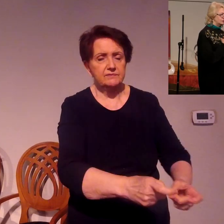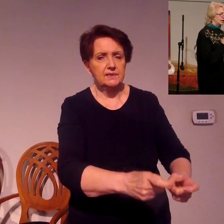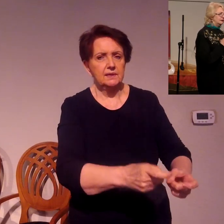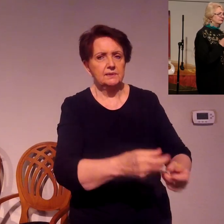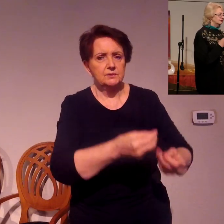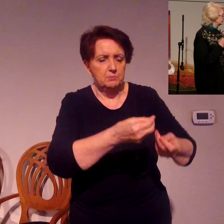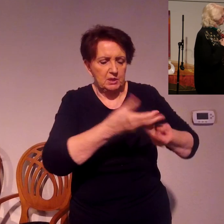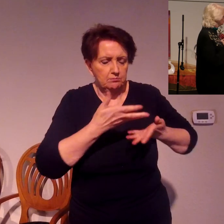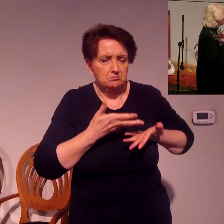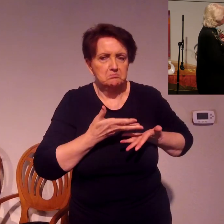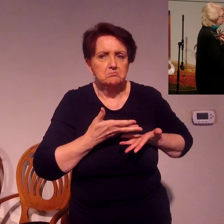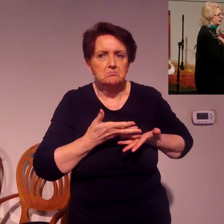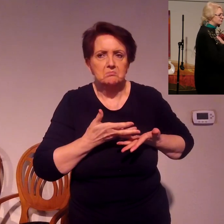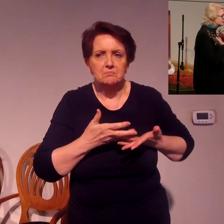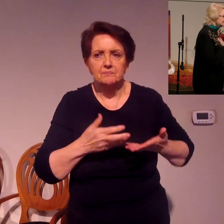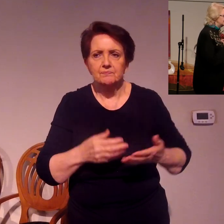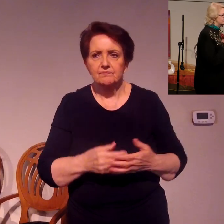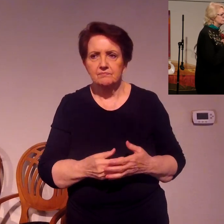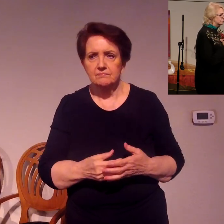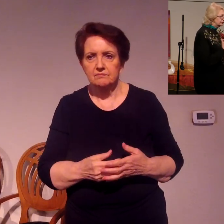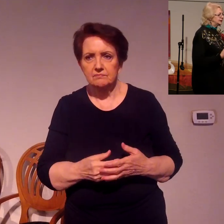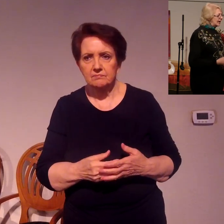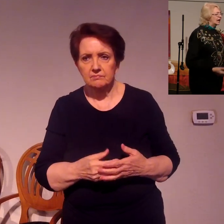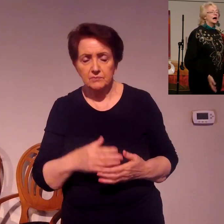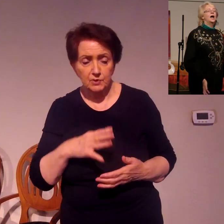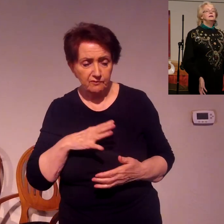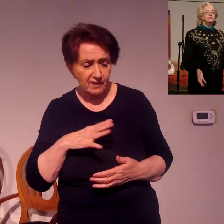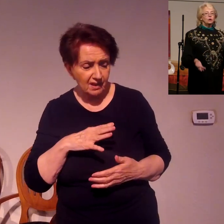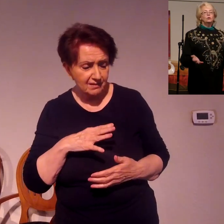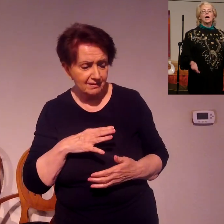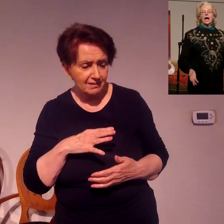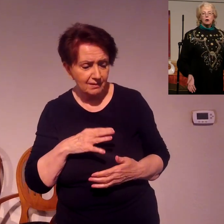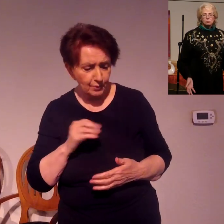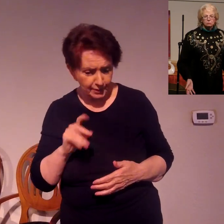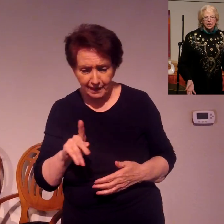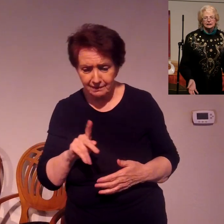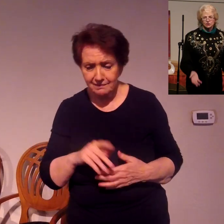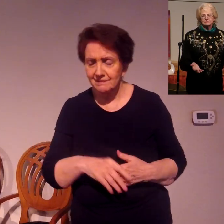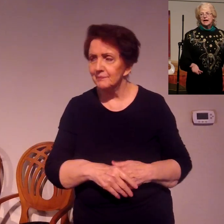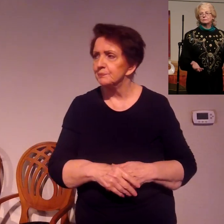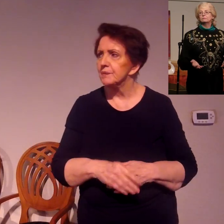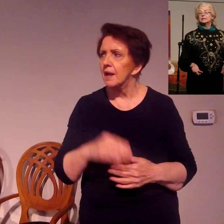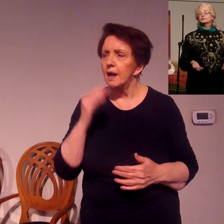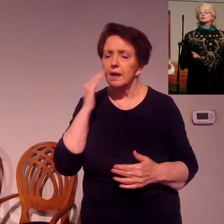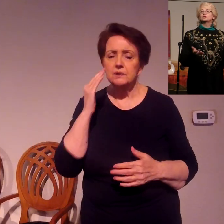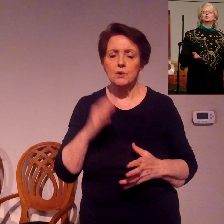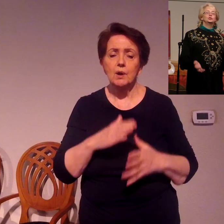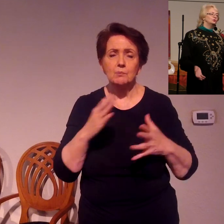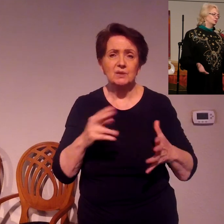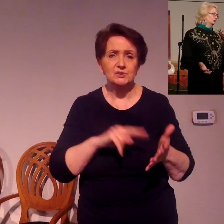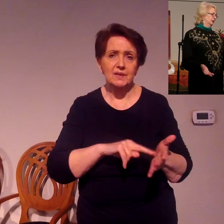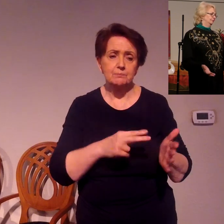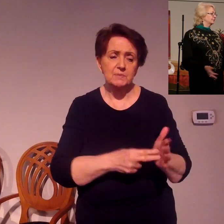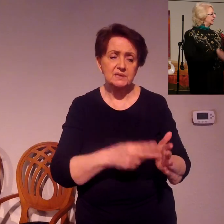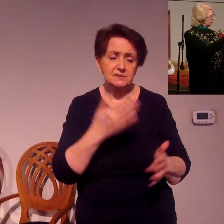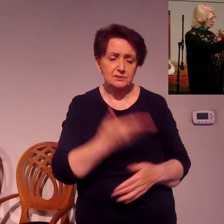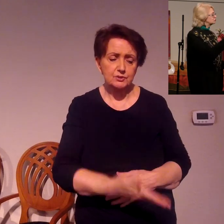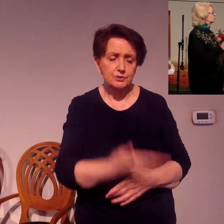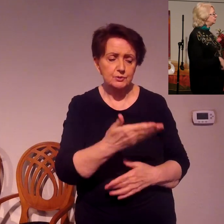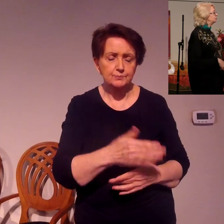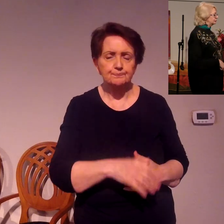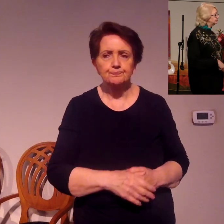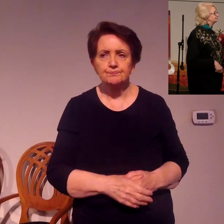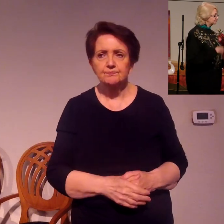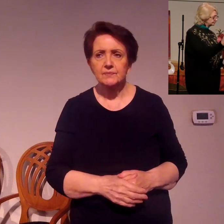I can do that? You're okay with that? Well, yeah, I know how much that means to you. And